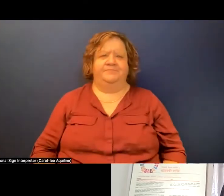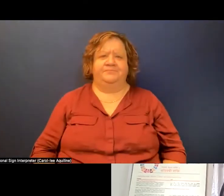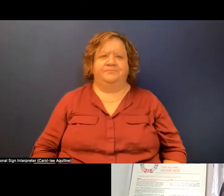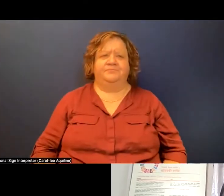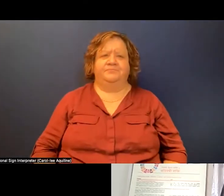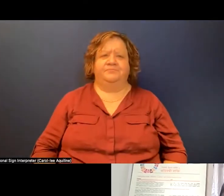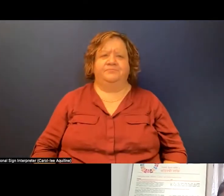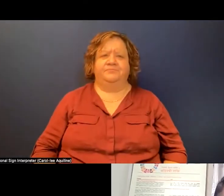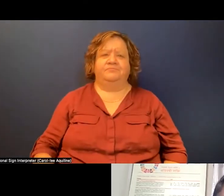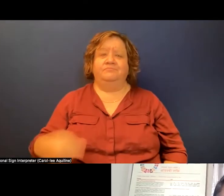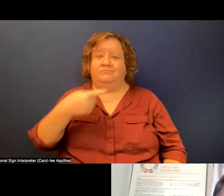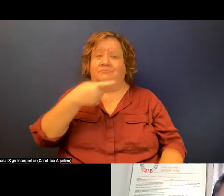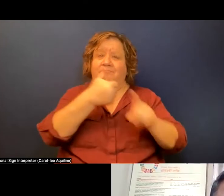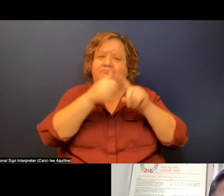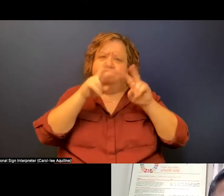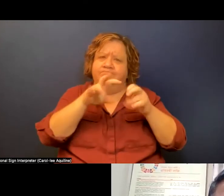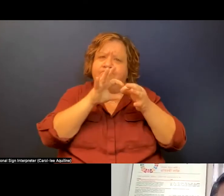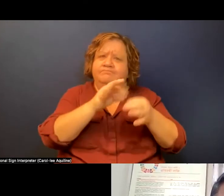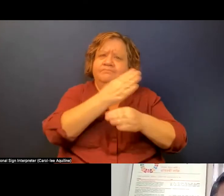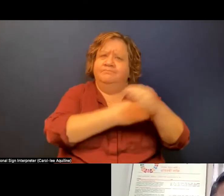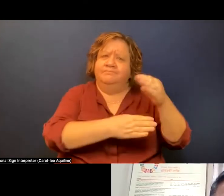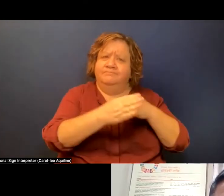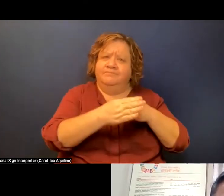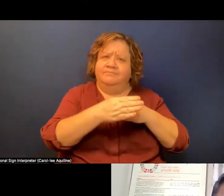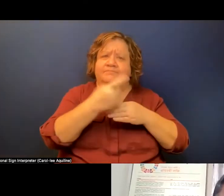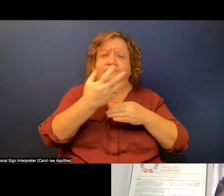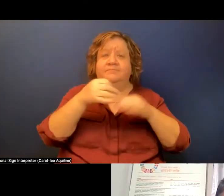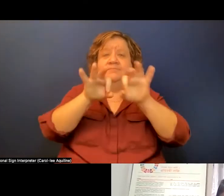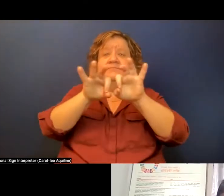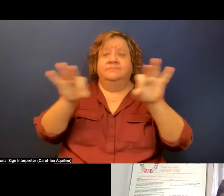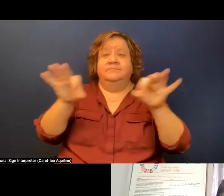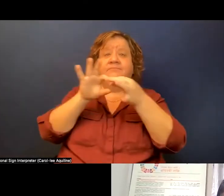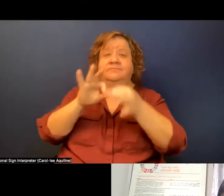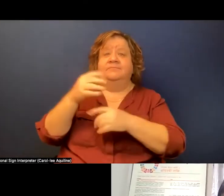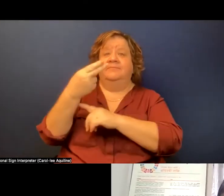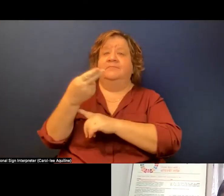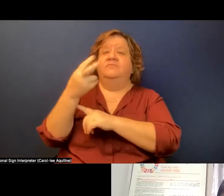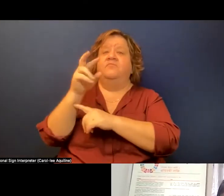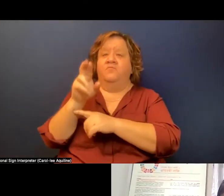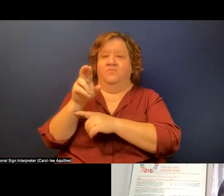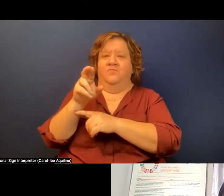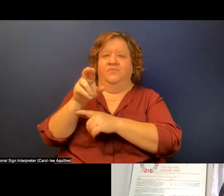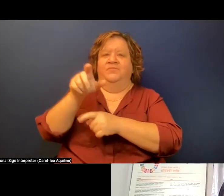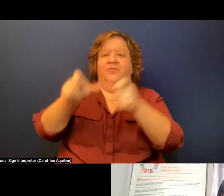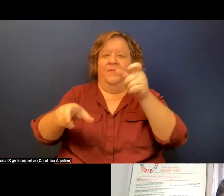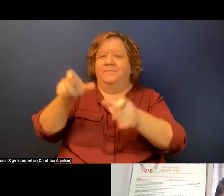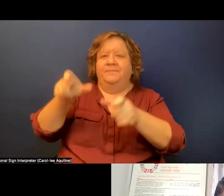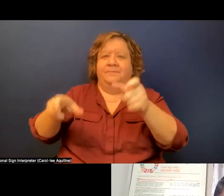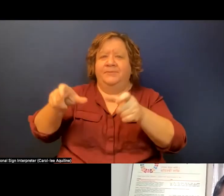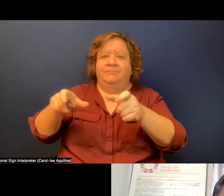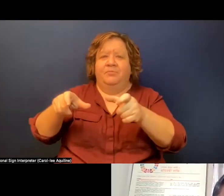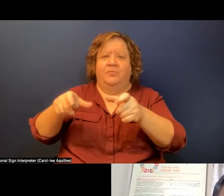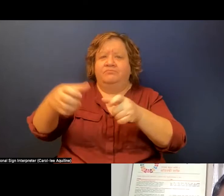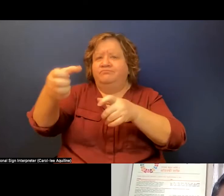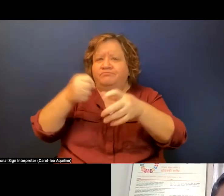in personnel management obtained from Bangladesh Institute of Management, MBA in finance at the Northern University